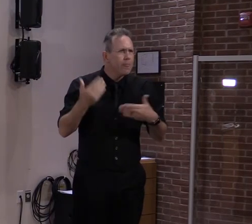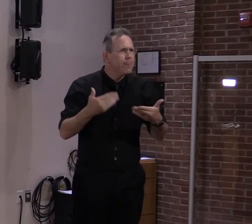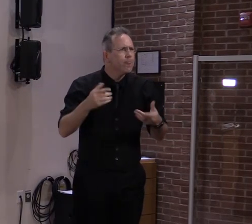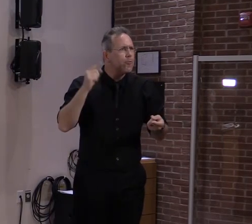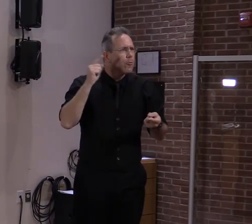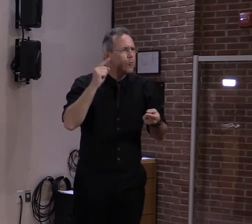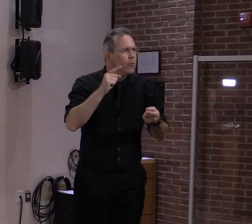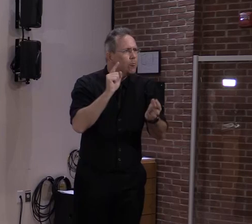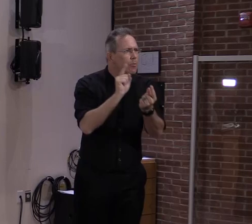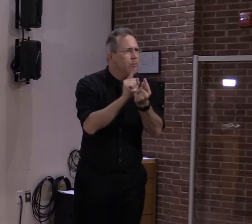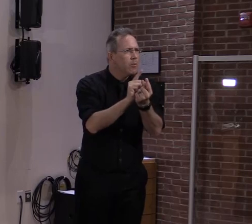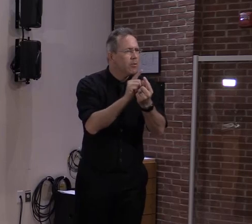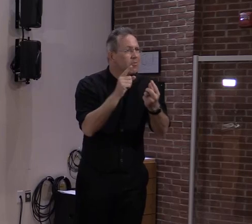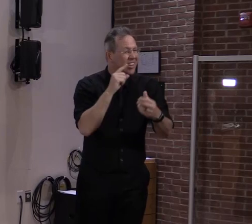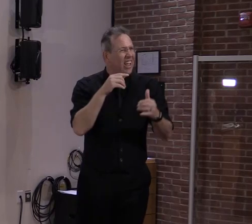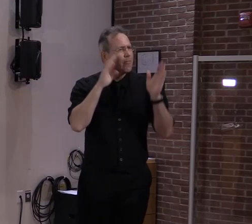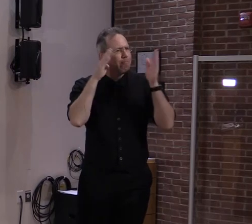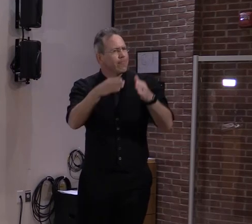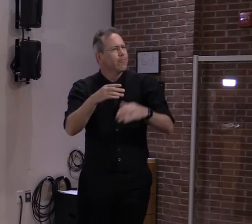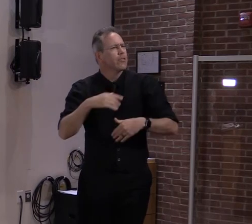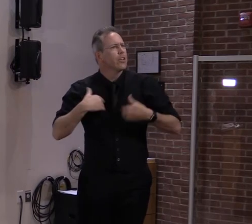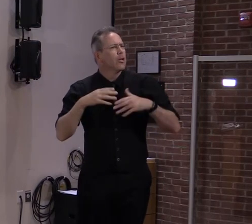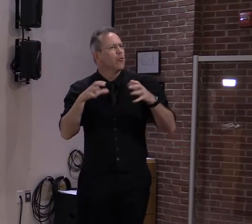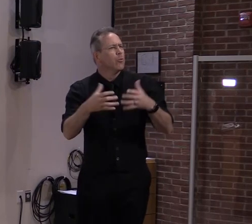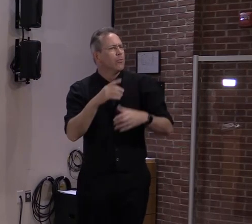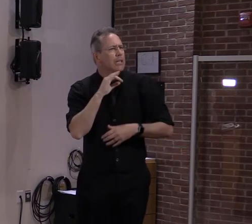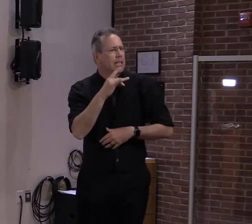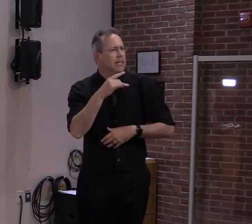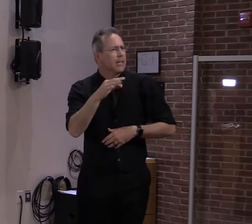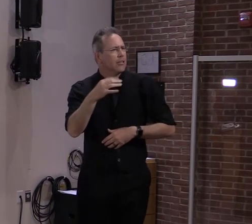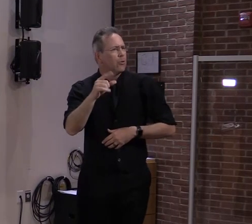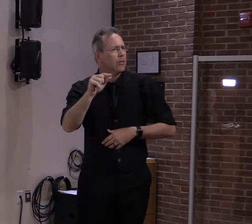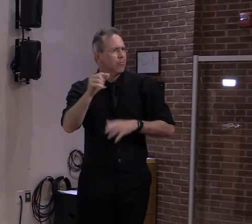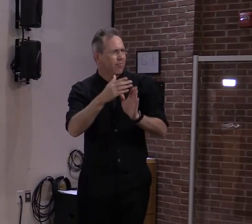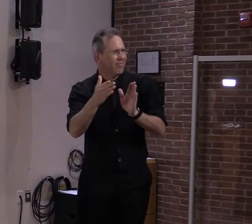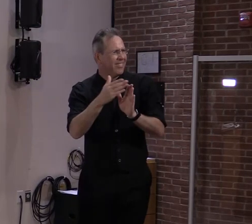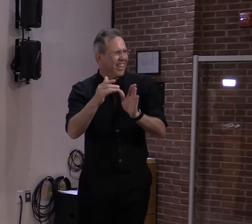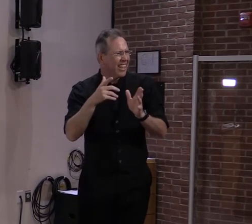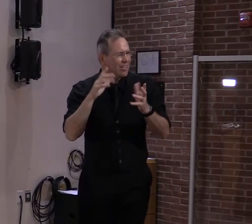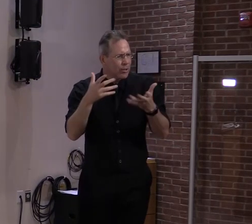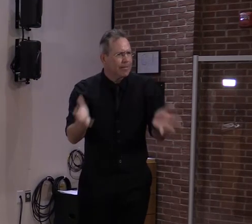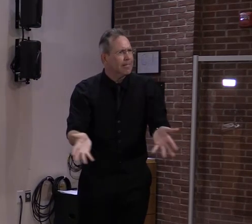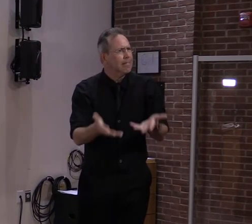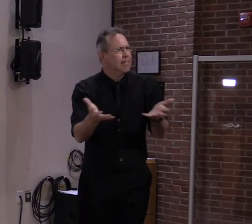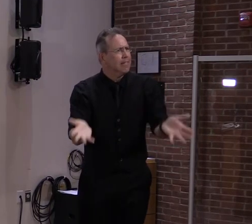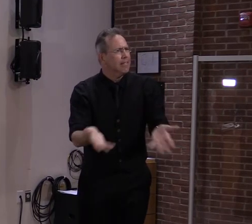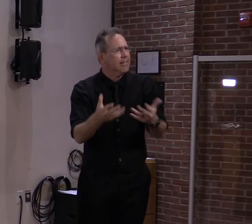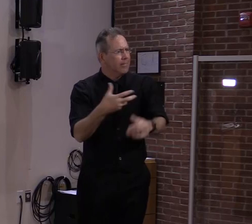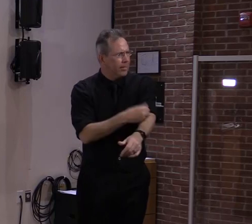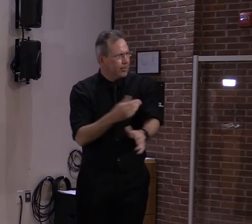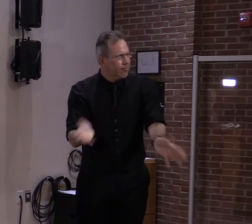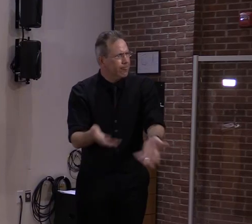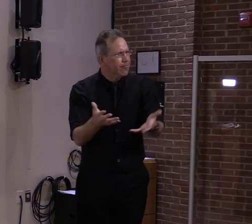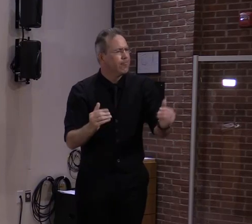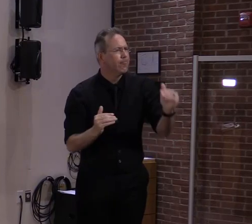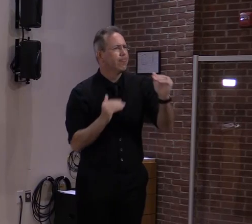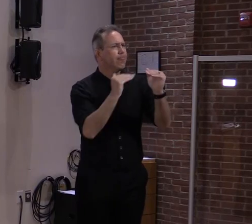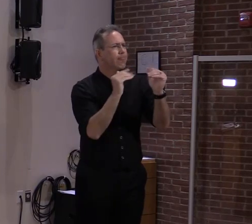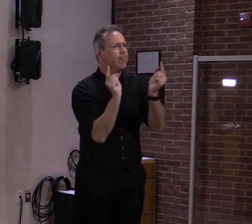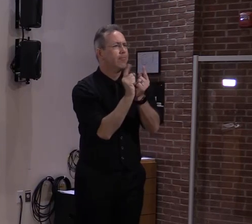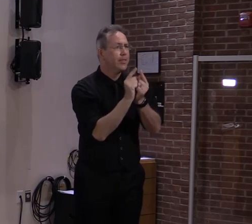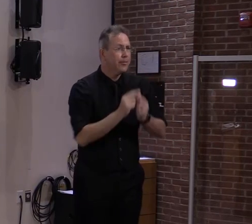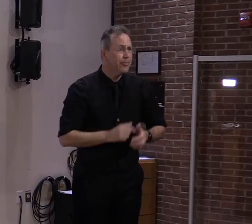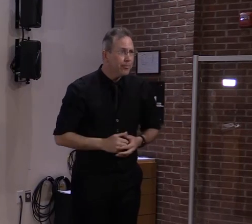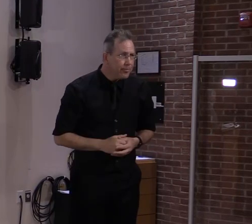and that's where I really would urge everybody that are in that age group to get vaccinated. So right now,